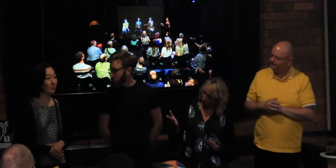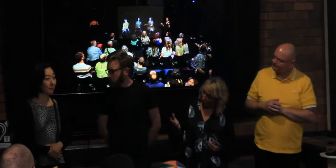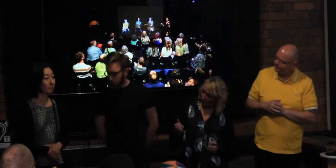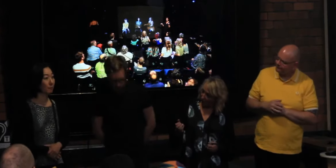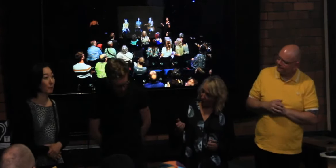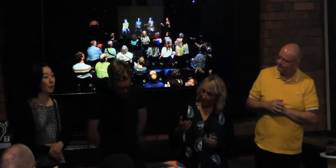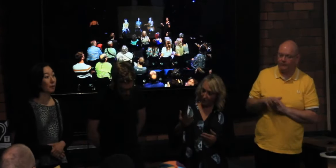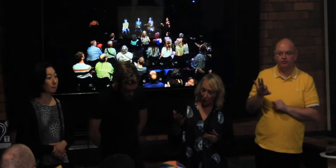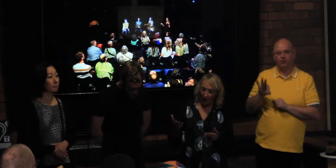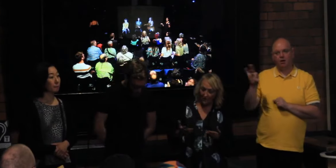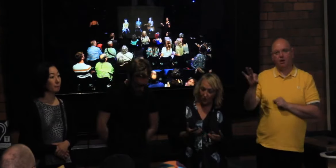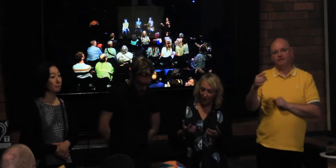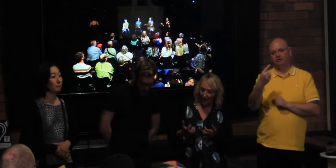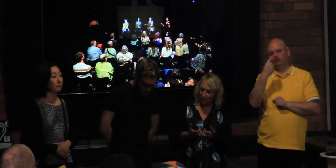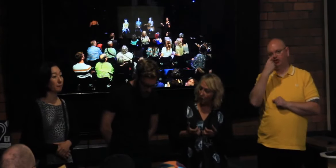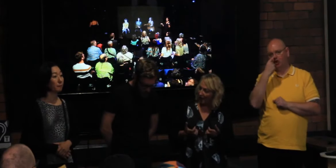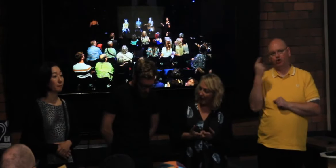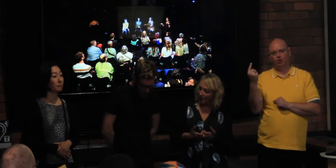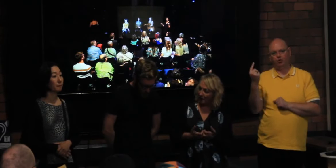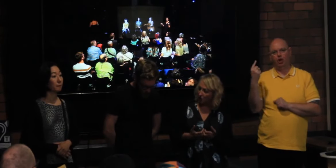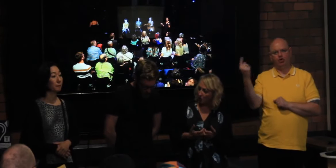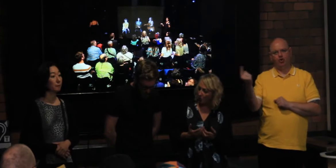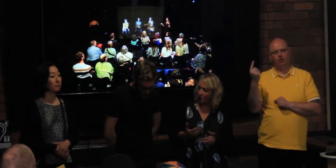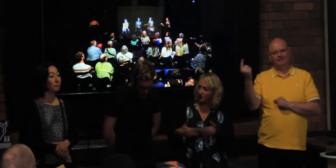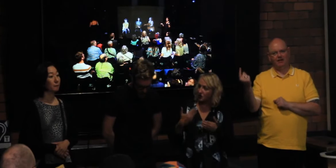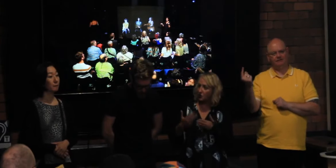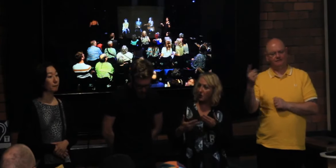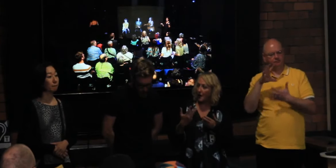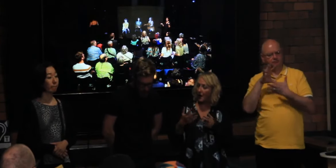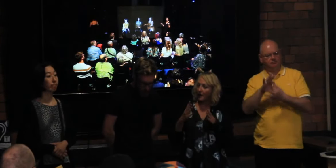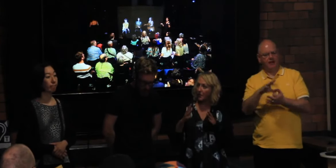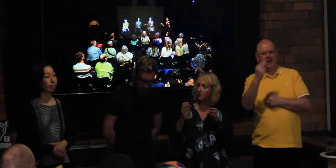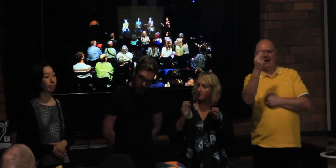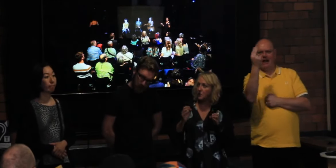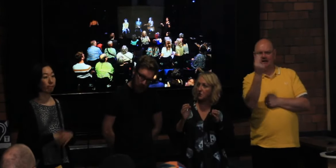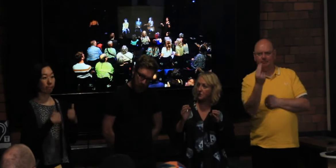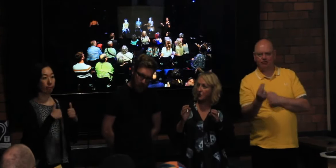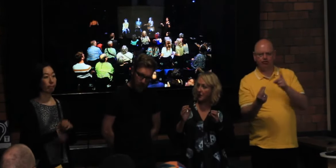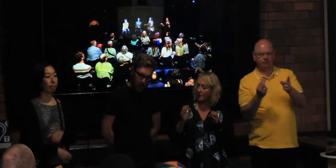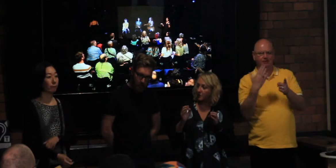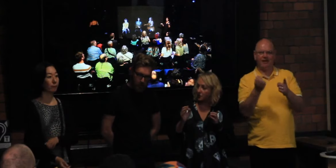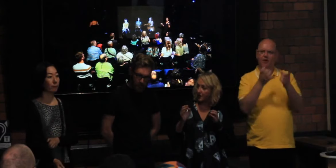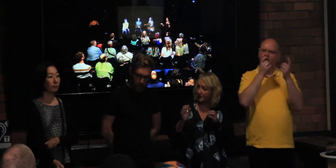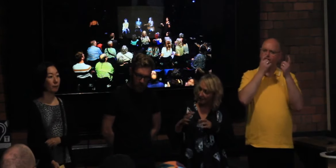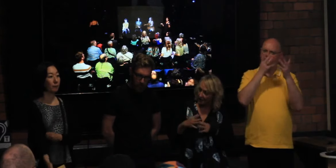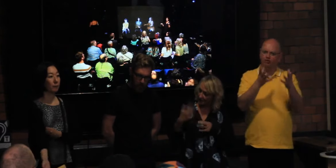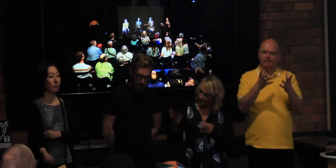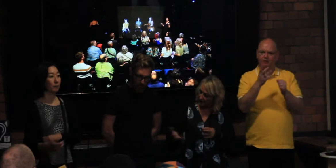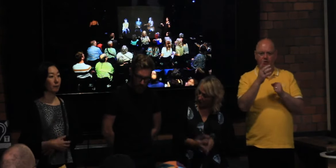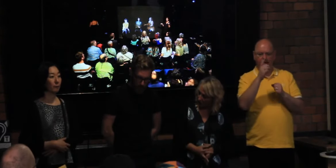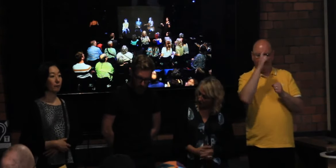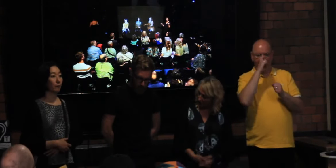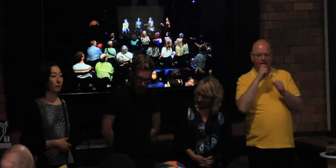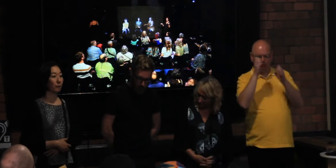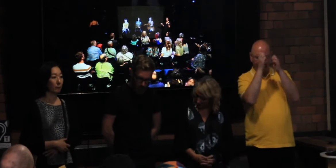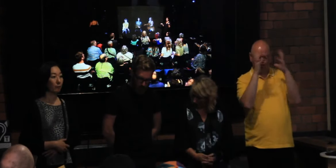Chisato, you and your connection with the animation, what was the story behind those beautiful imageries that